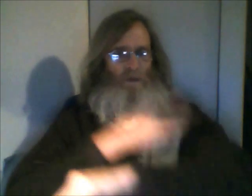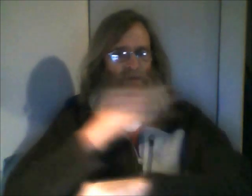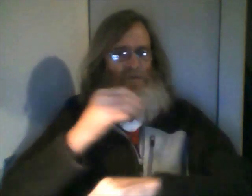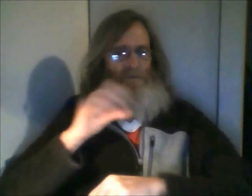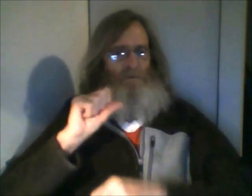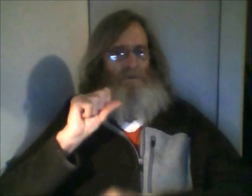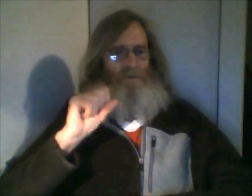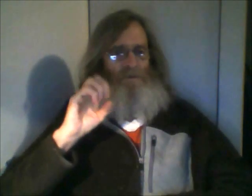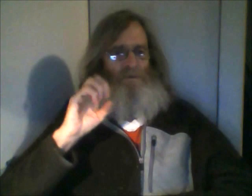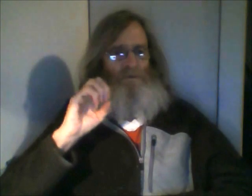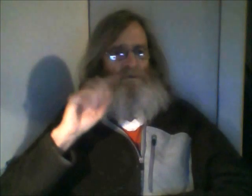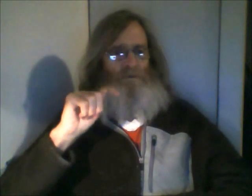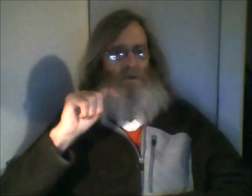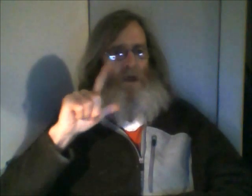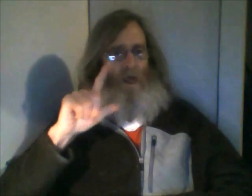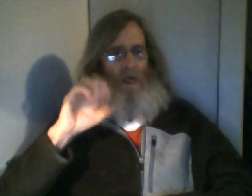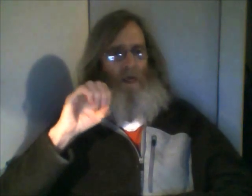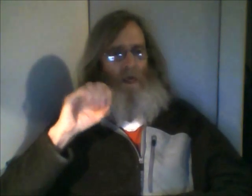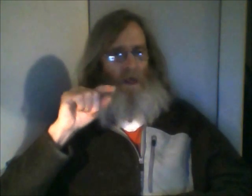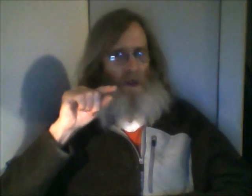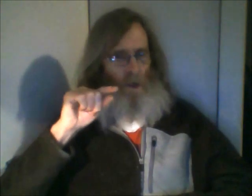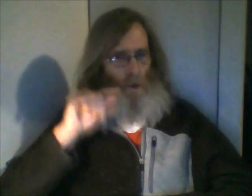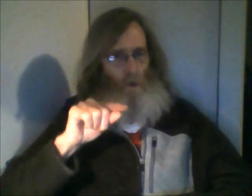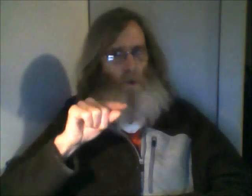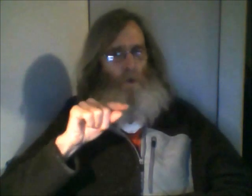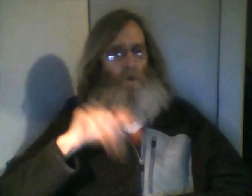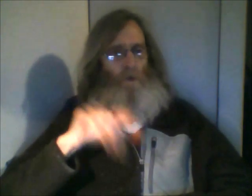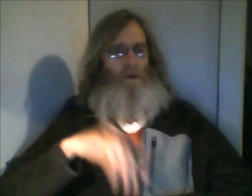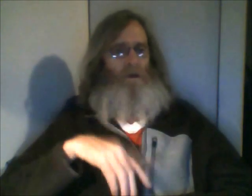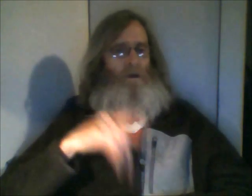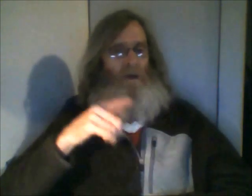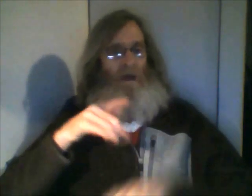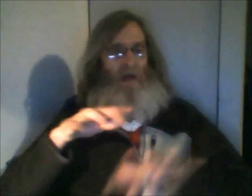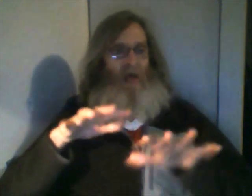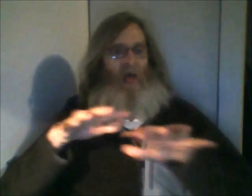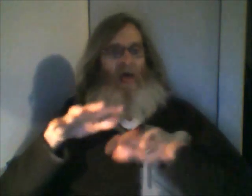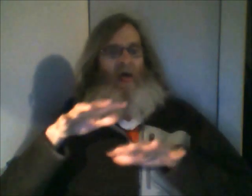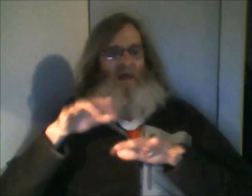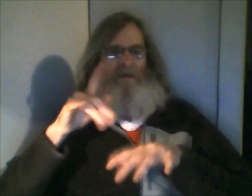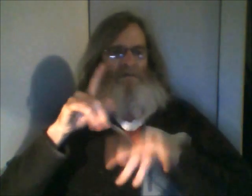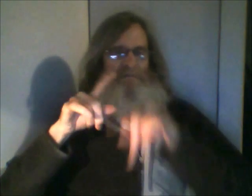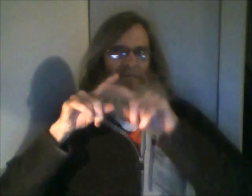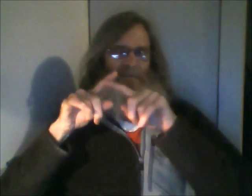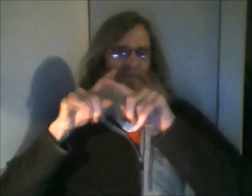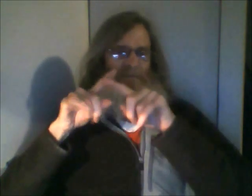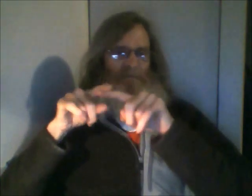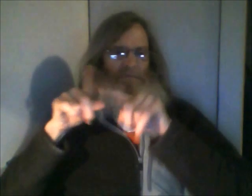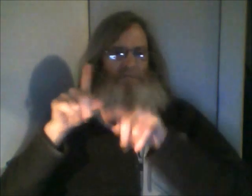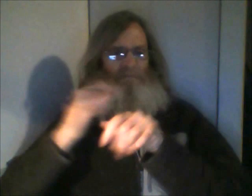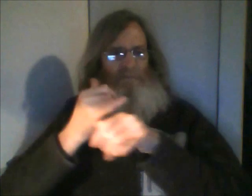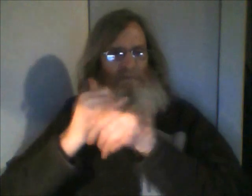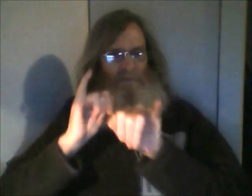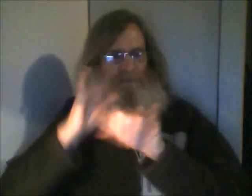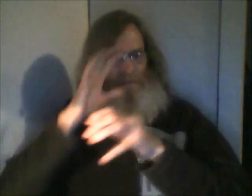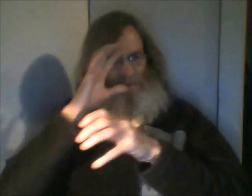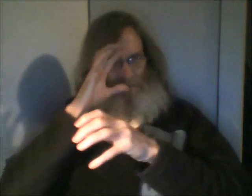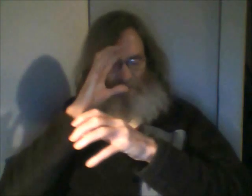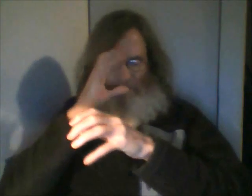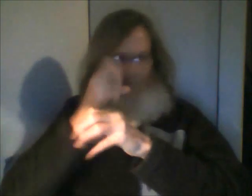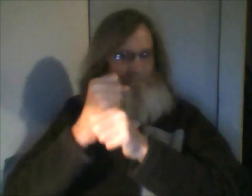They're older. They're better. They're totally experienced. And Disney Planet has rounded them up.